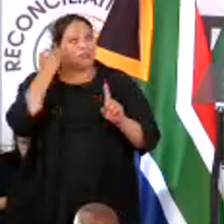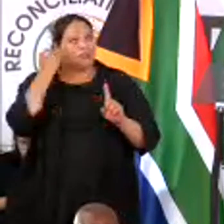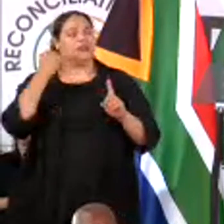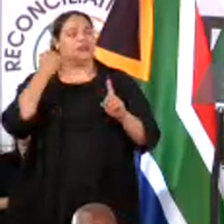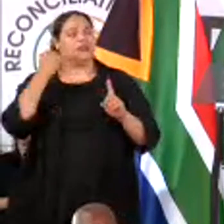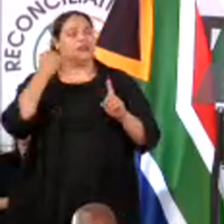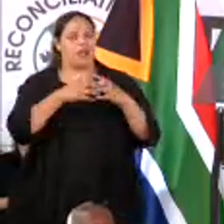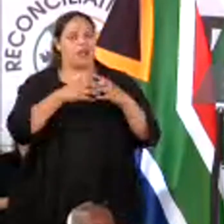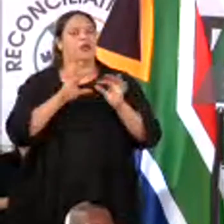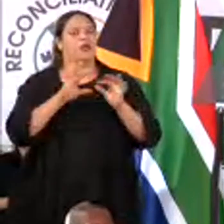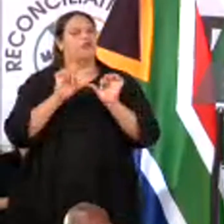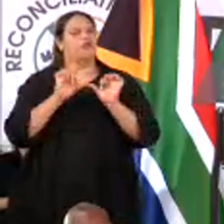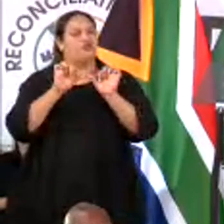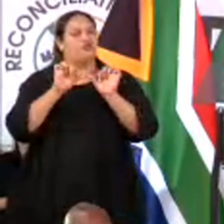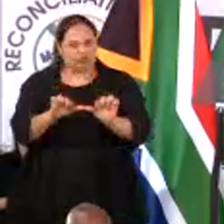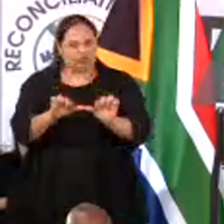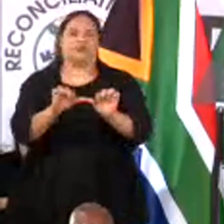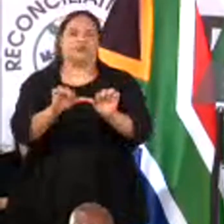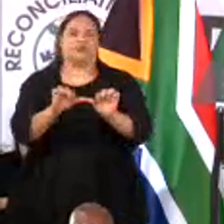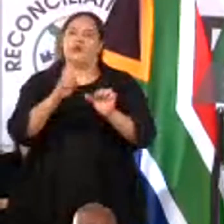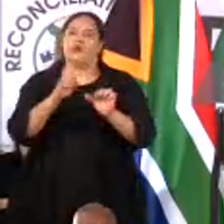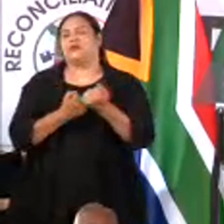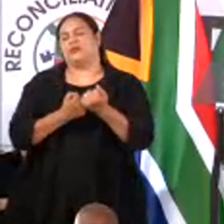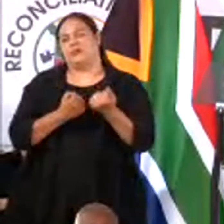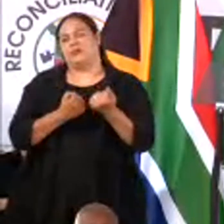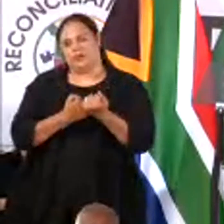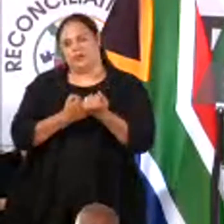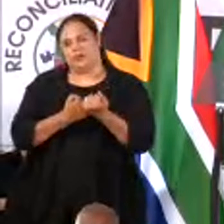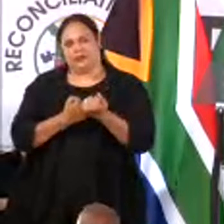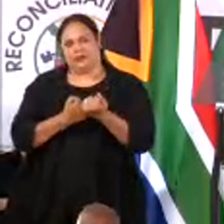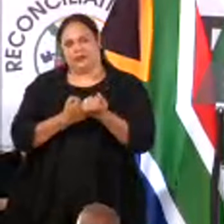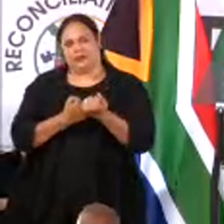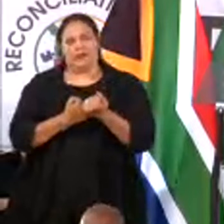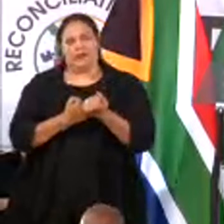initiated and continues to support